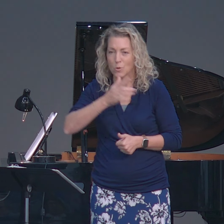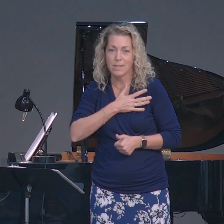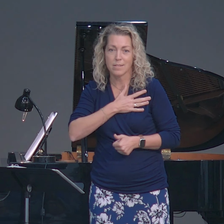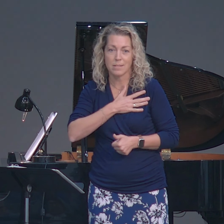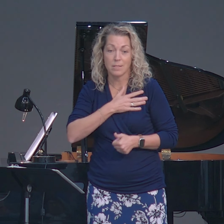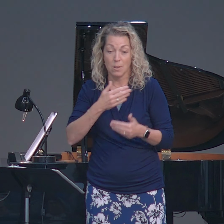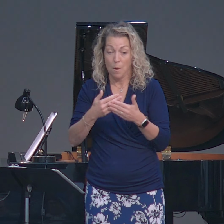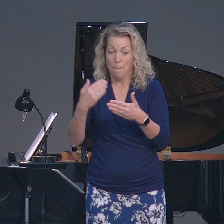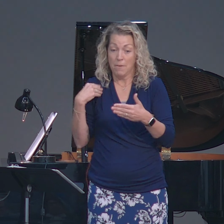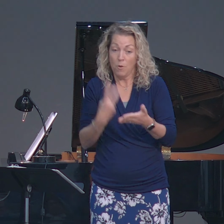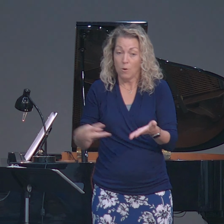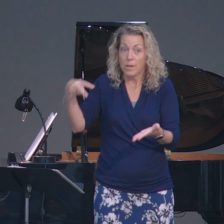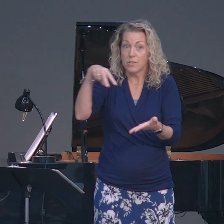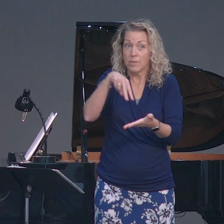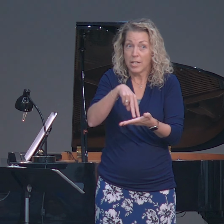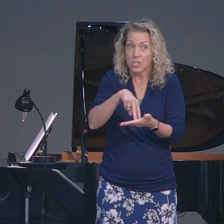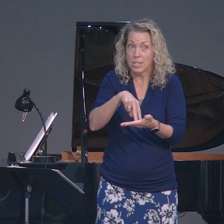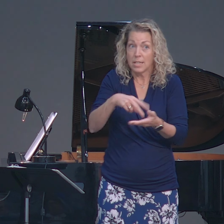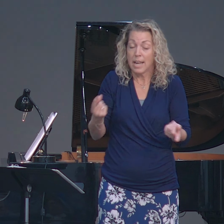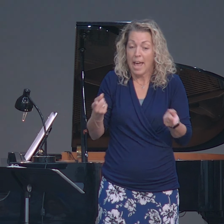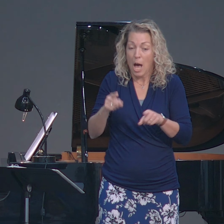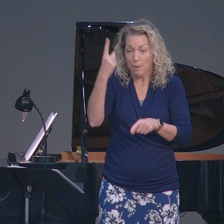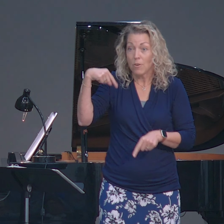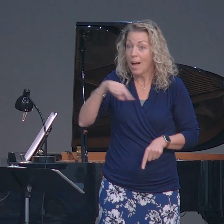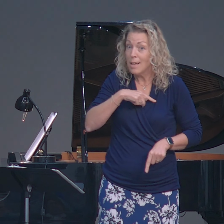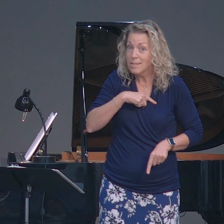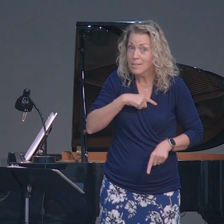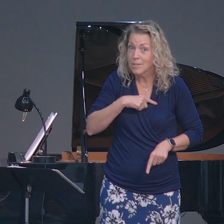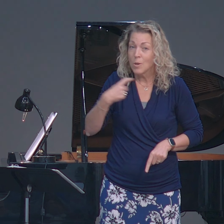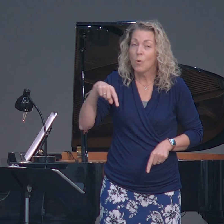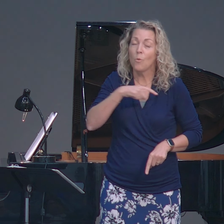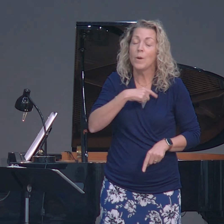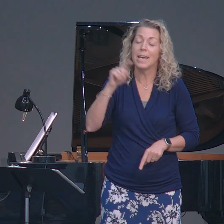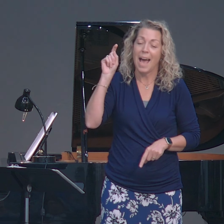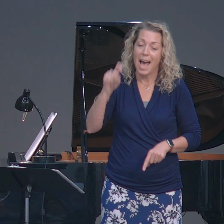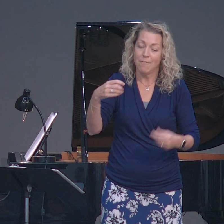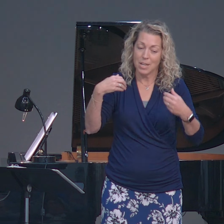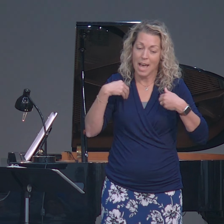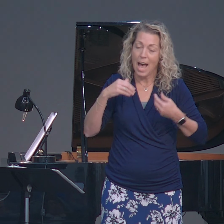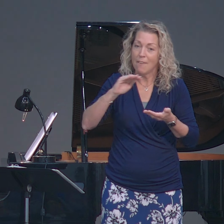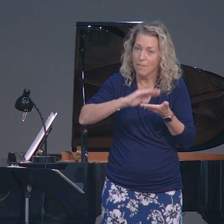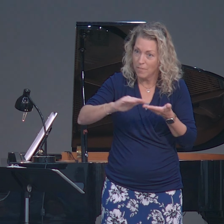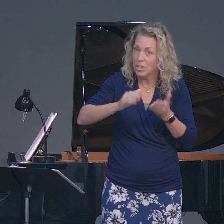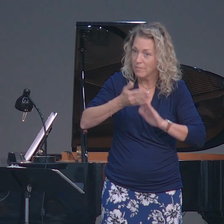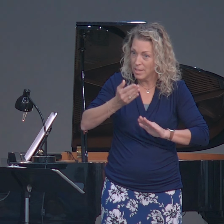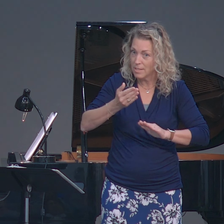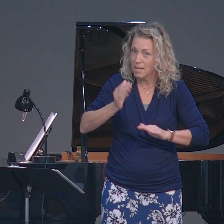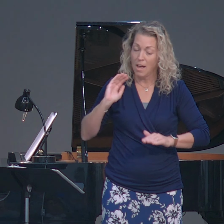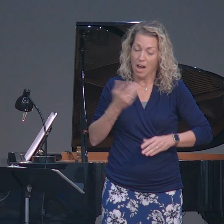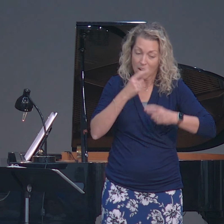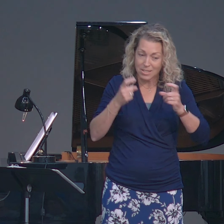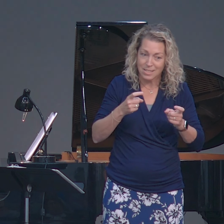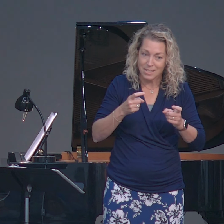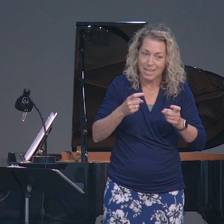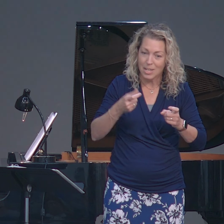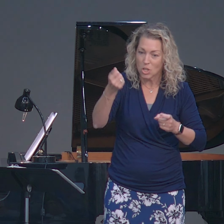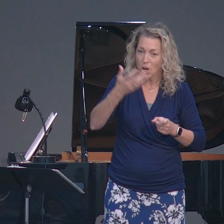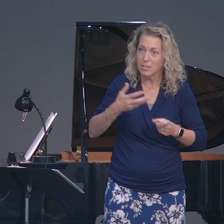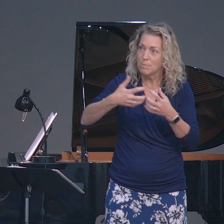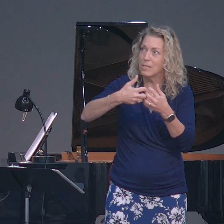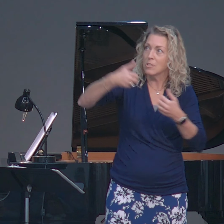Before resurrection could ever become our hope, there had to be forgiveness. Our sin separates us from God, and for forgiveness to